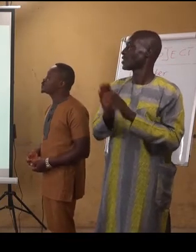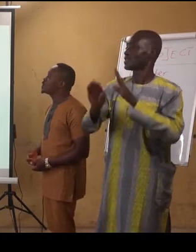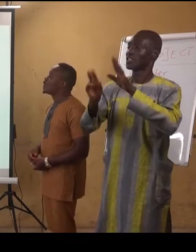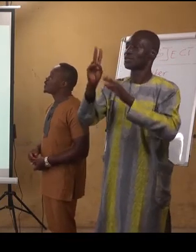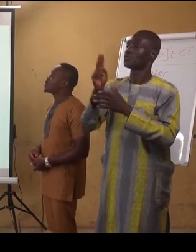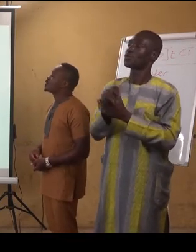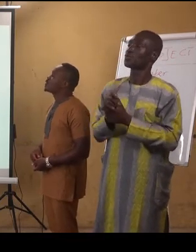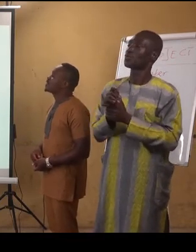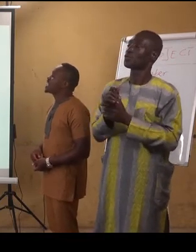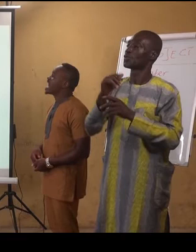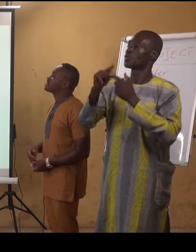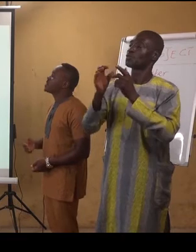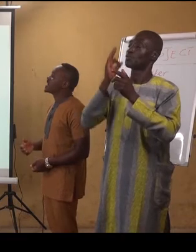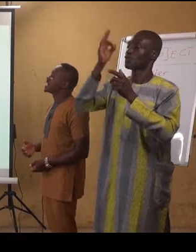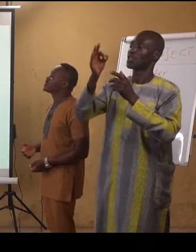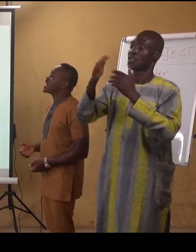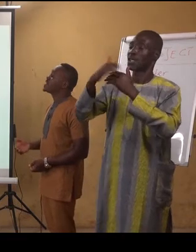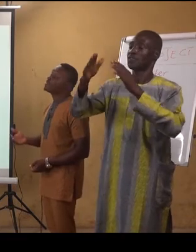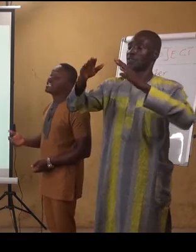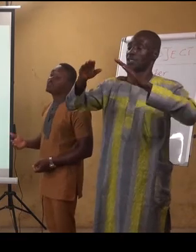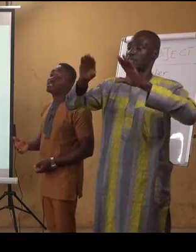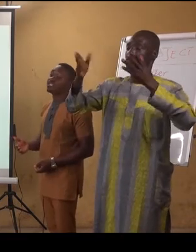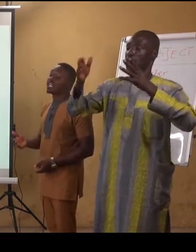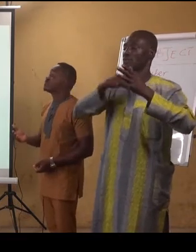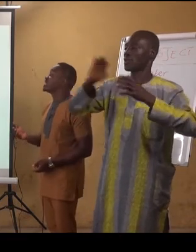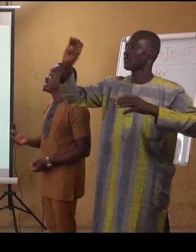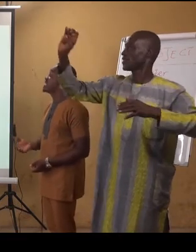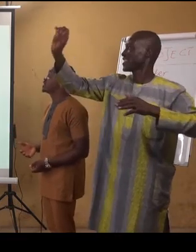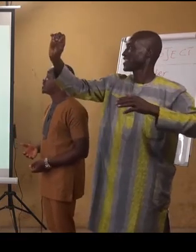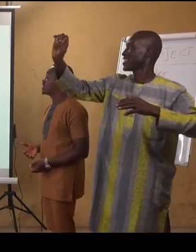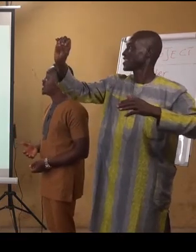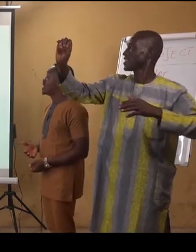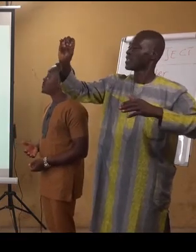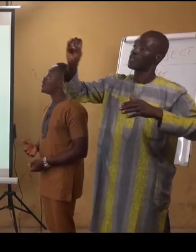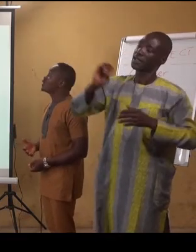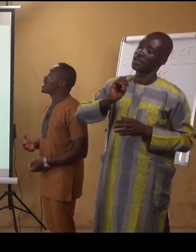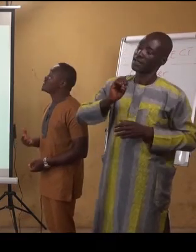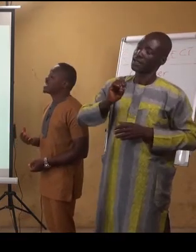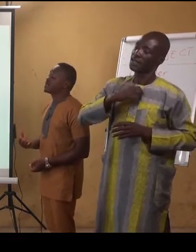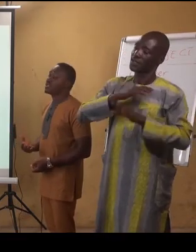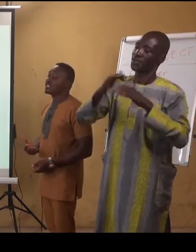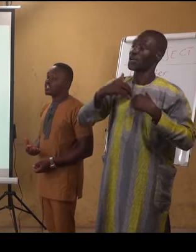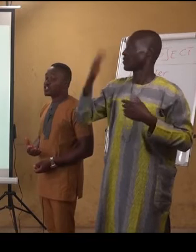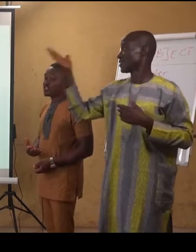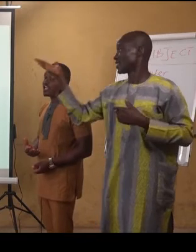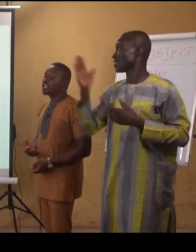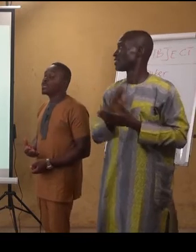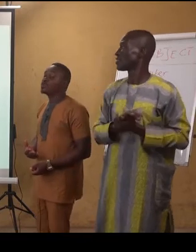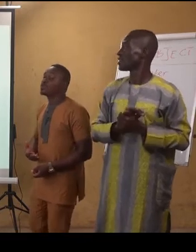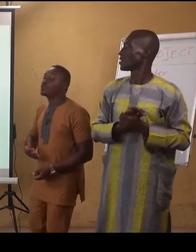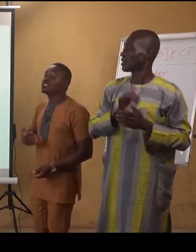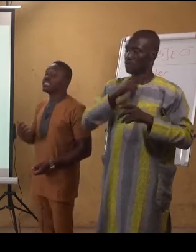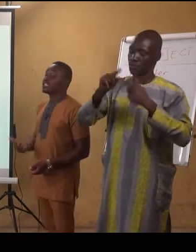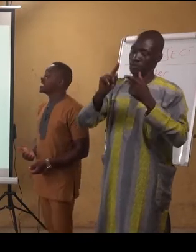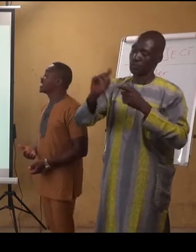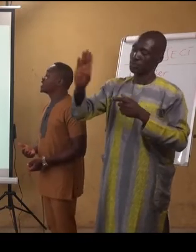step 2, we're going to go further. After bracket, we have e, which is exponentiation. But we don't have an exponentiation. Then we